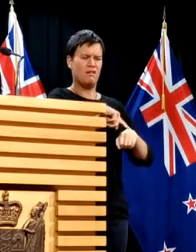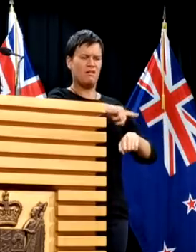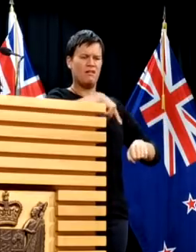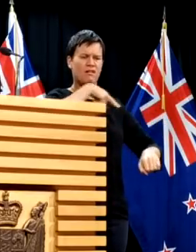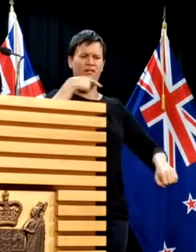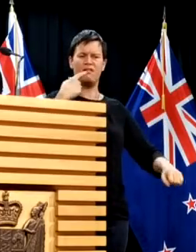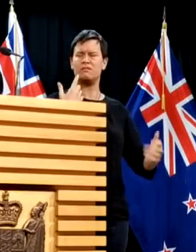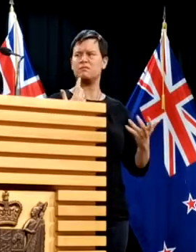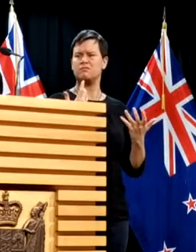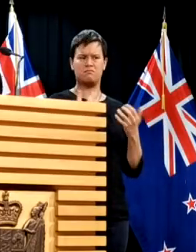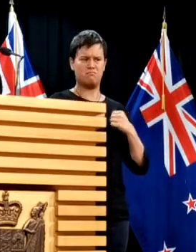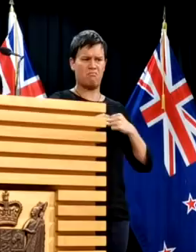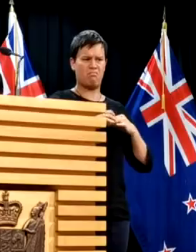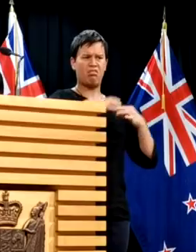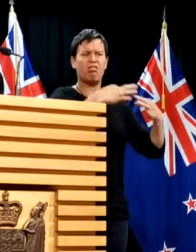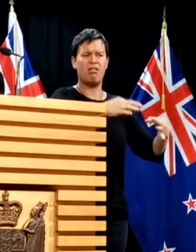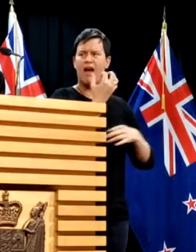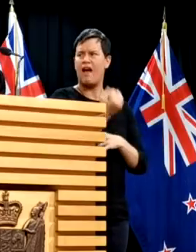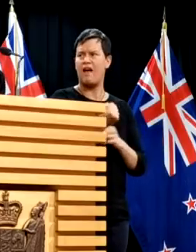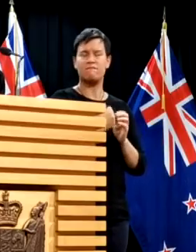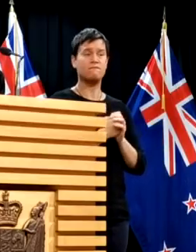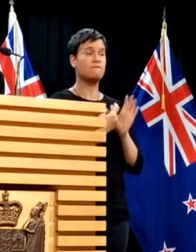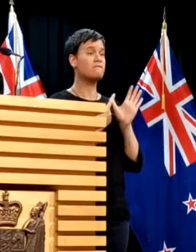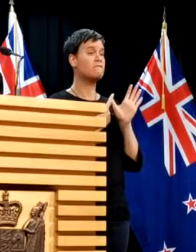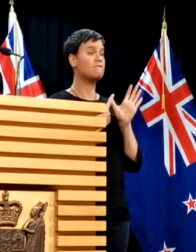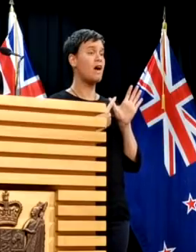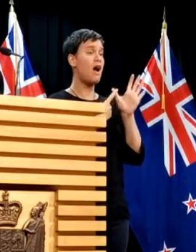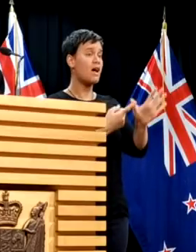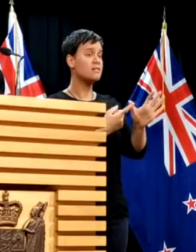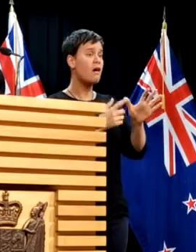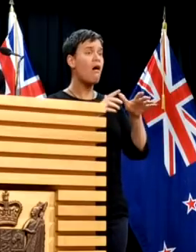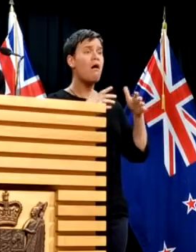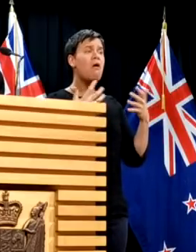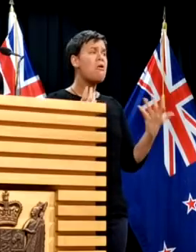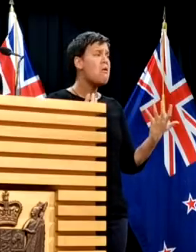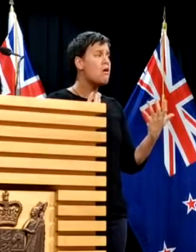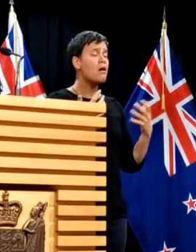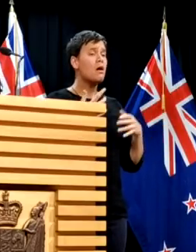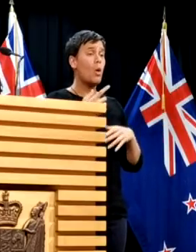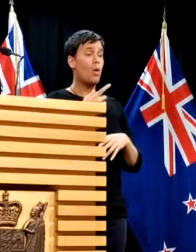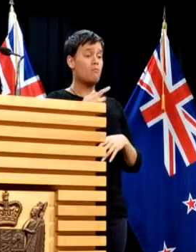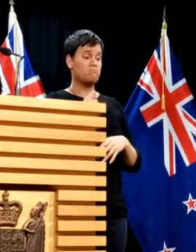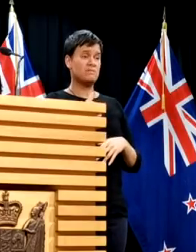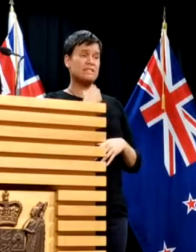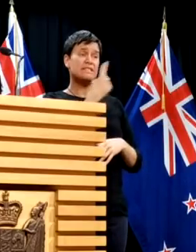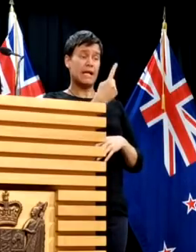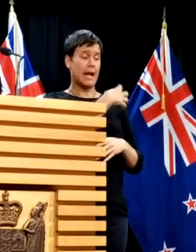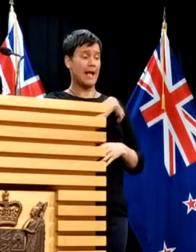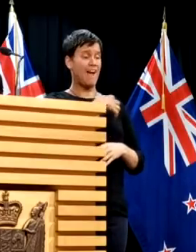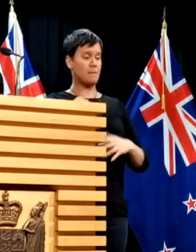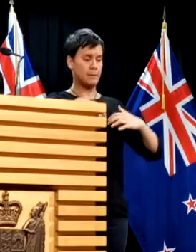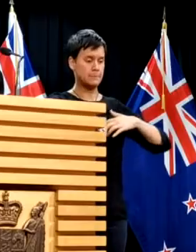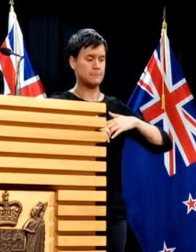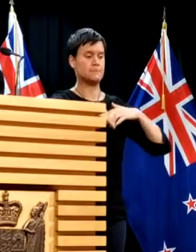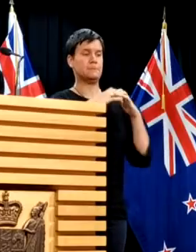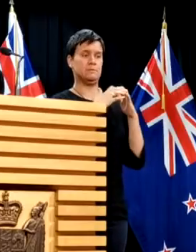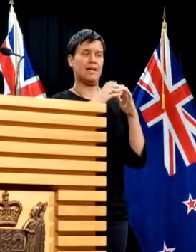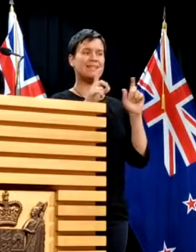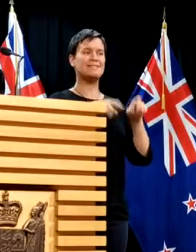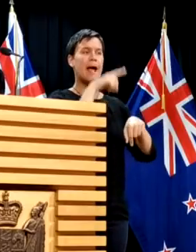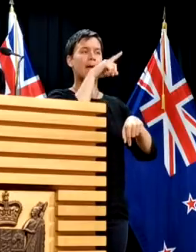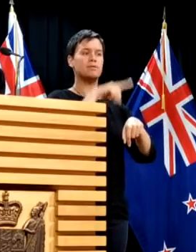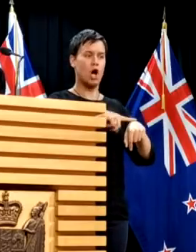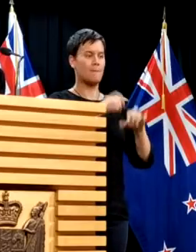I set out an estimate that we would have government formation before or at the same time as the specials, and I think I